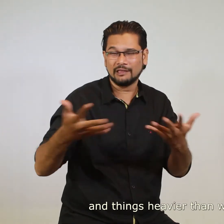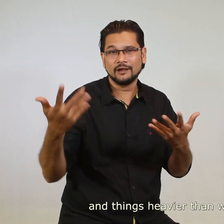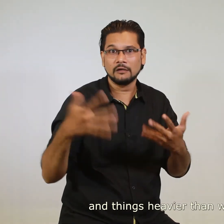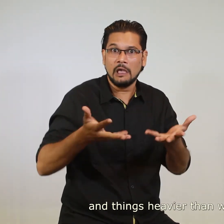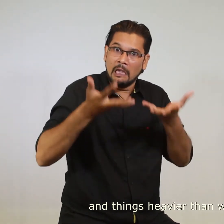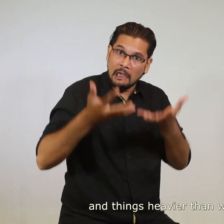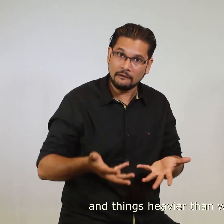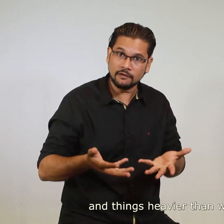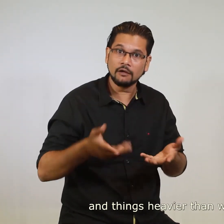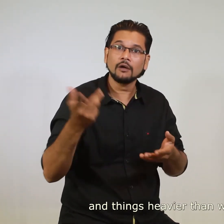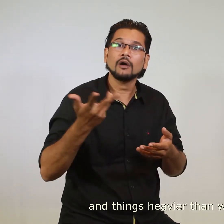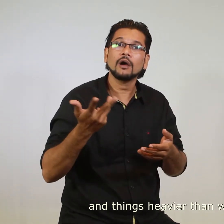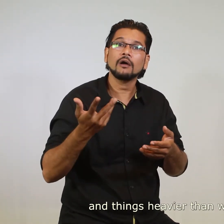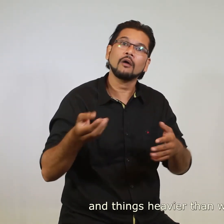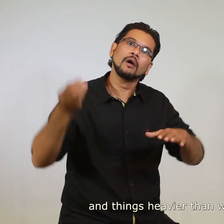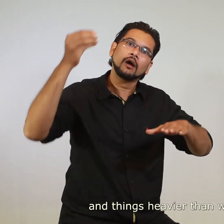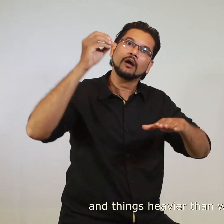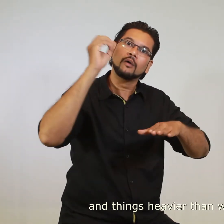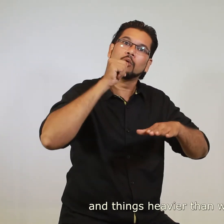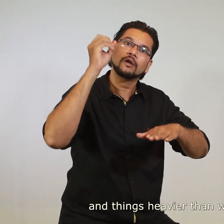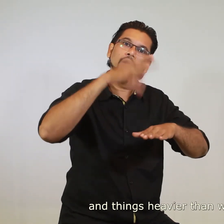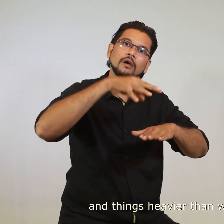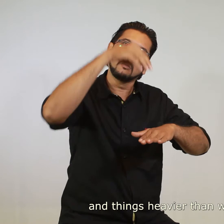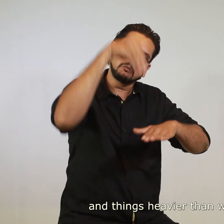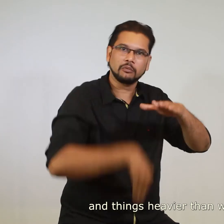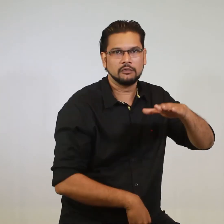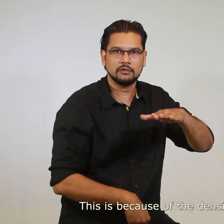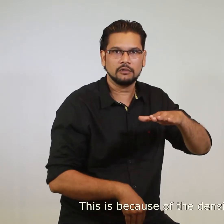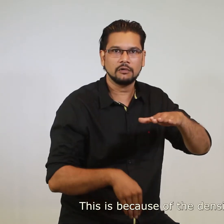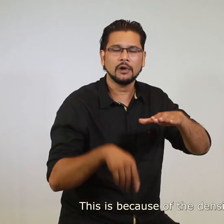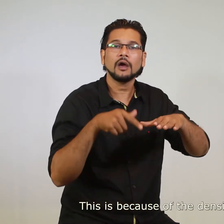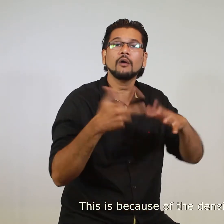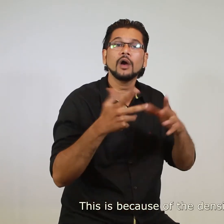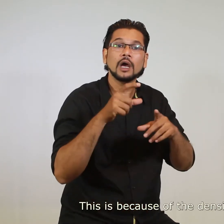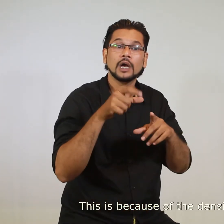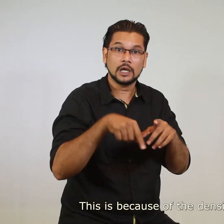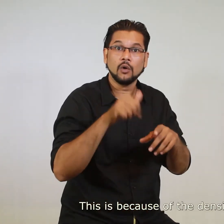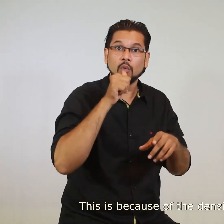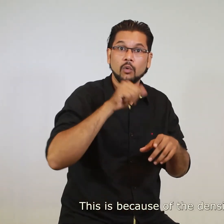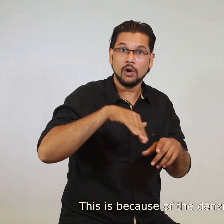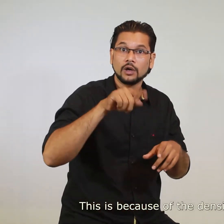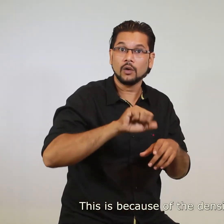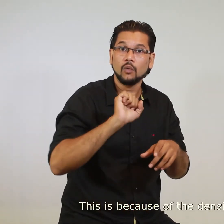and things heavier than water sink. This is because of the density of